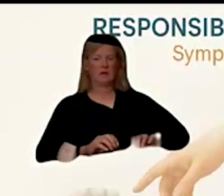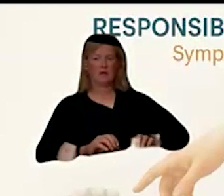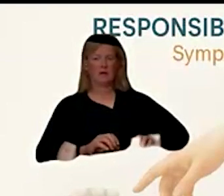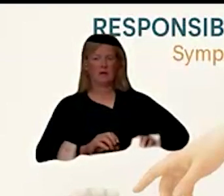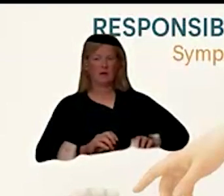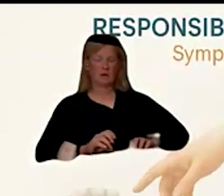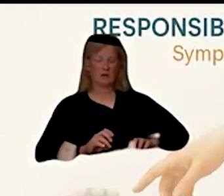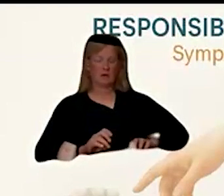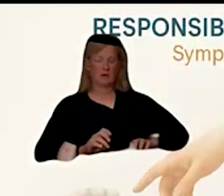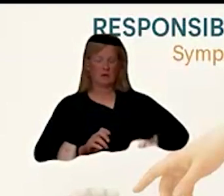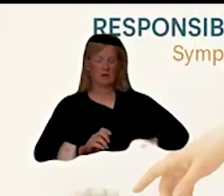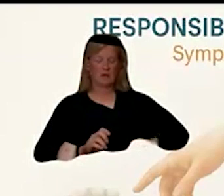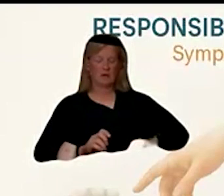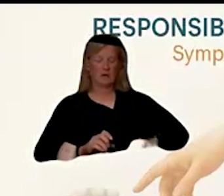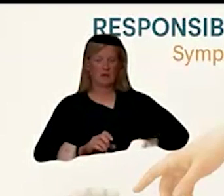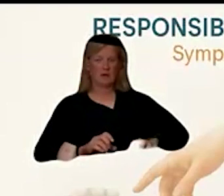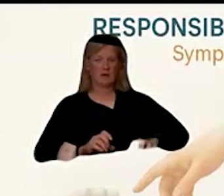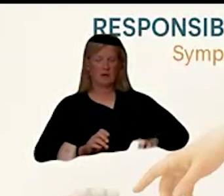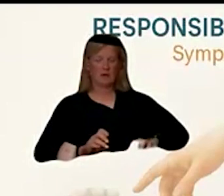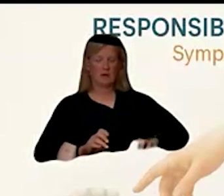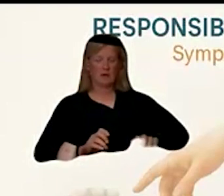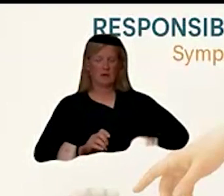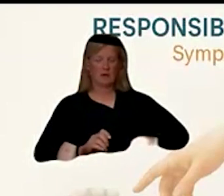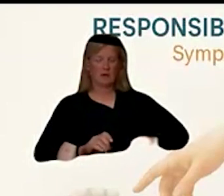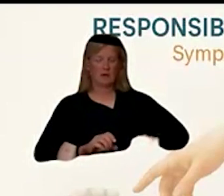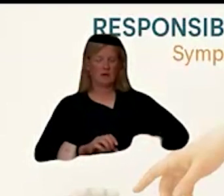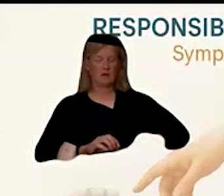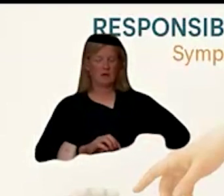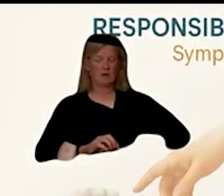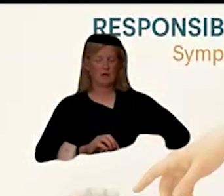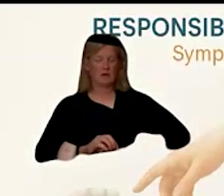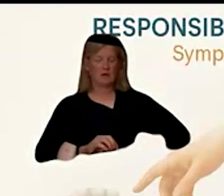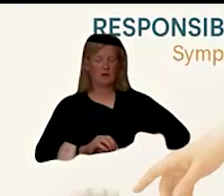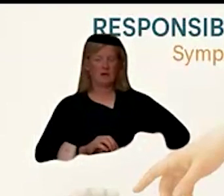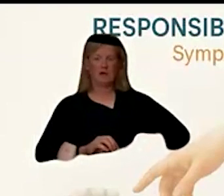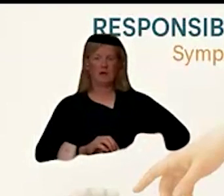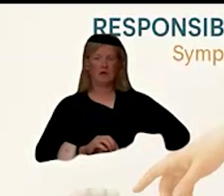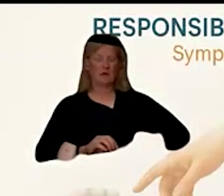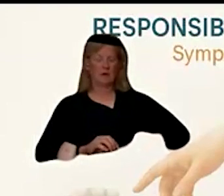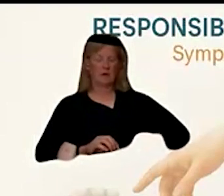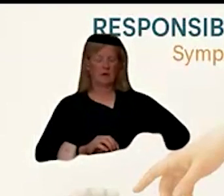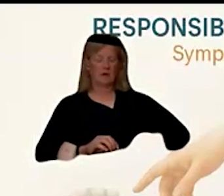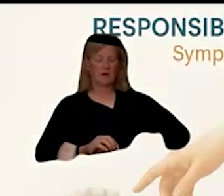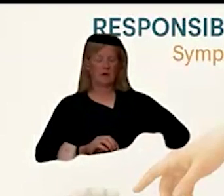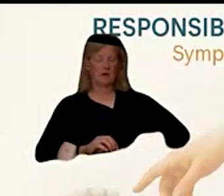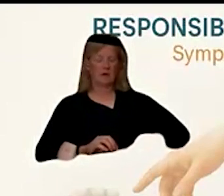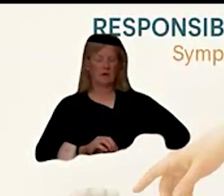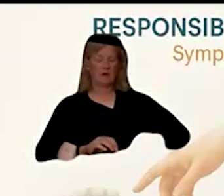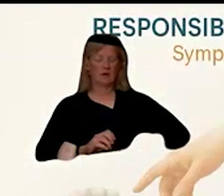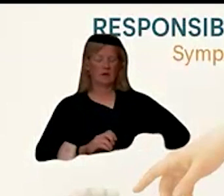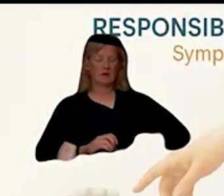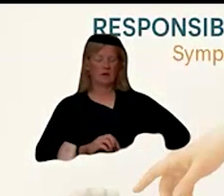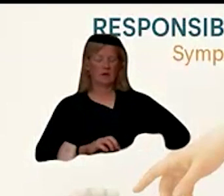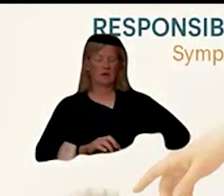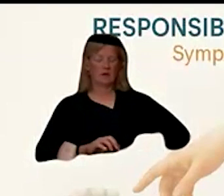to fix my camera while you Q&A. Apologies for this. No worries. No worries. And thanks for that,